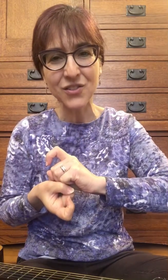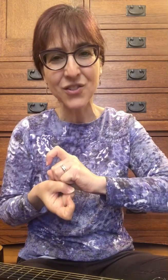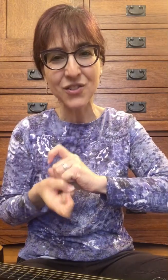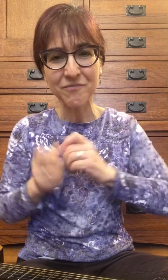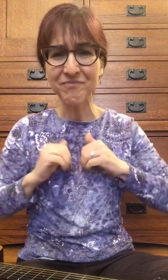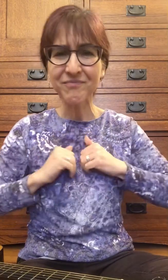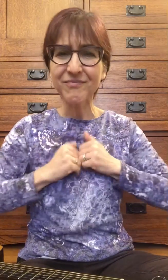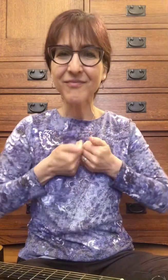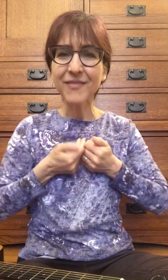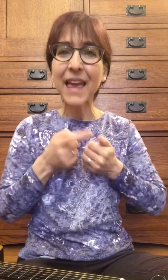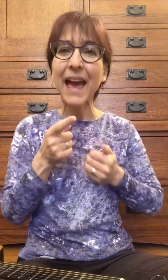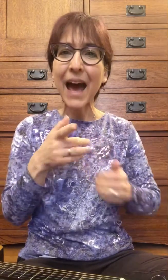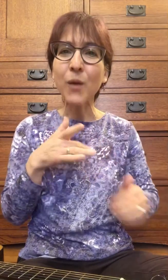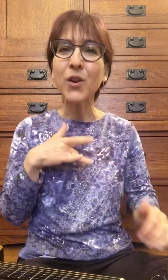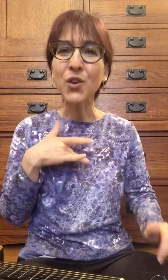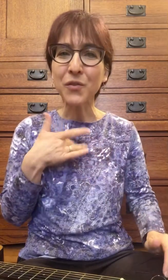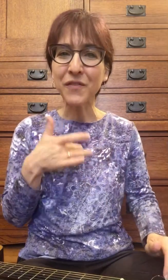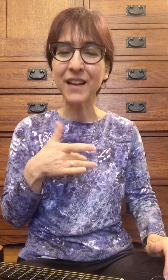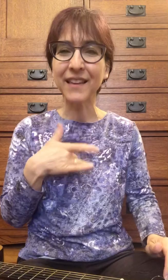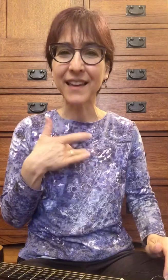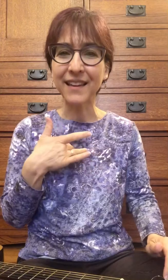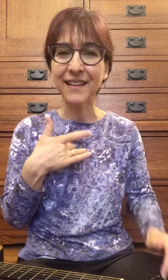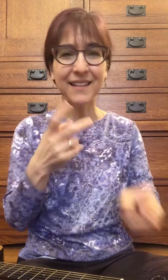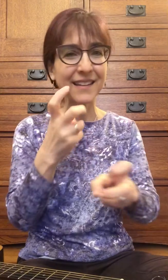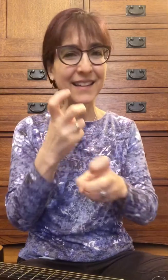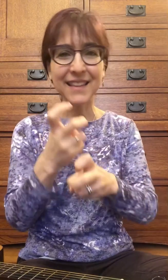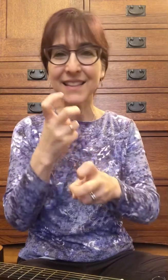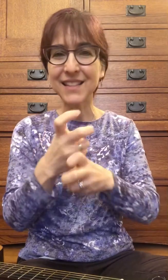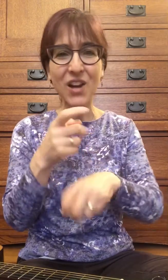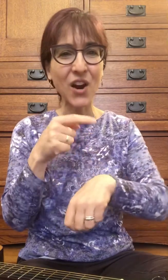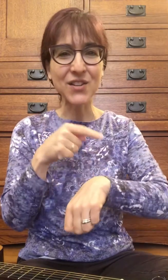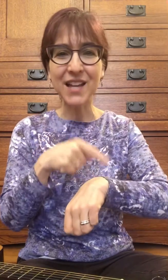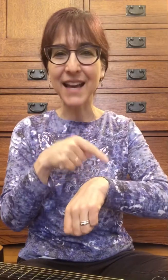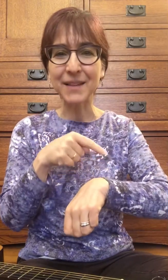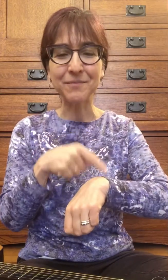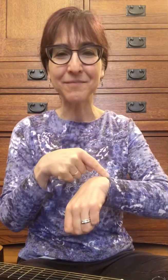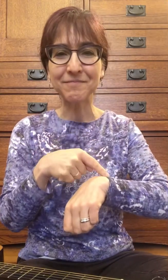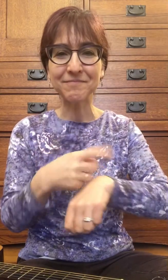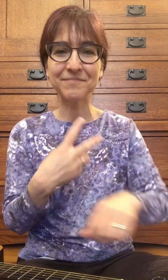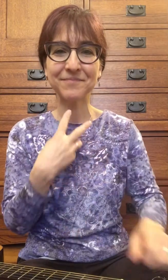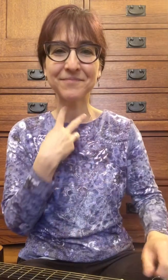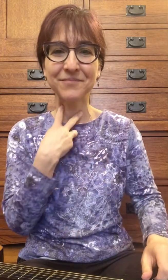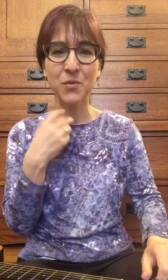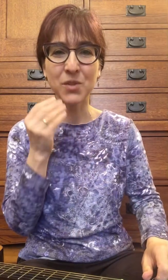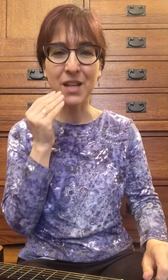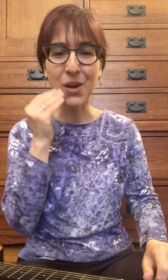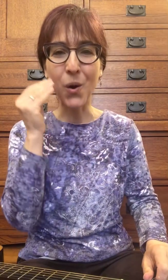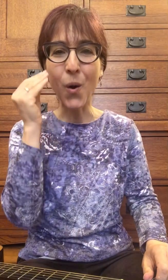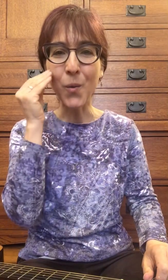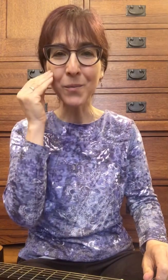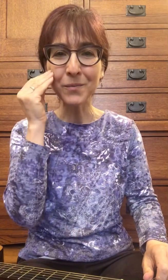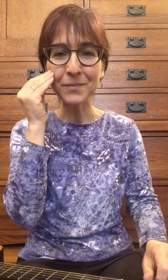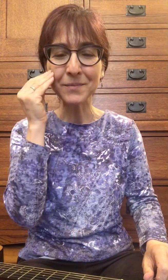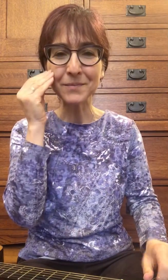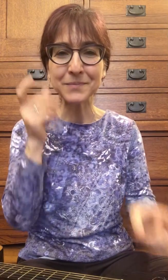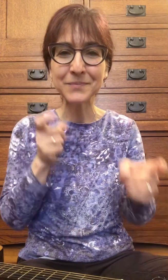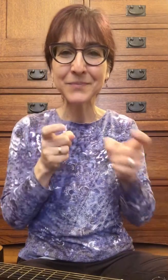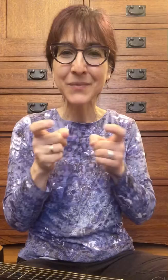change. How are you feeling? This is a hard time. We're stuck at home.